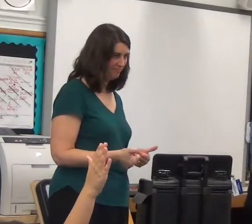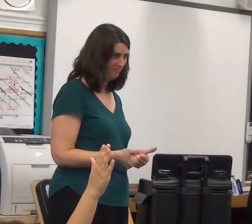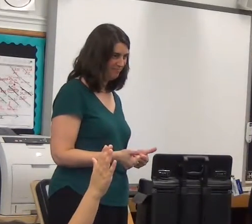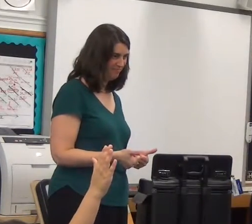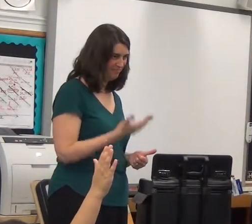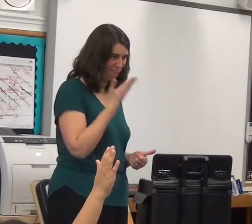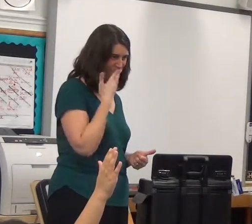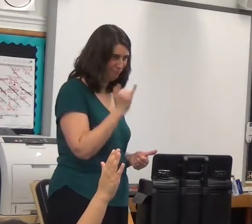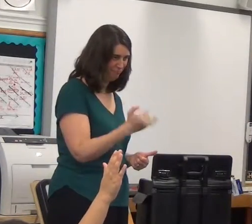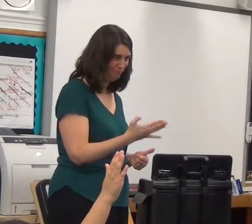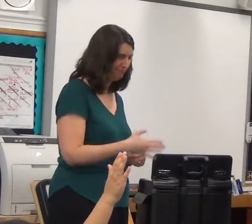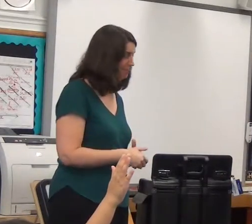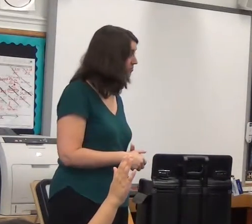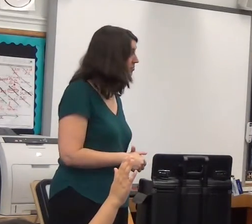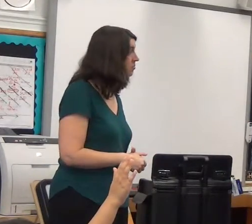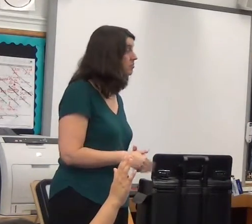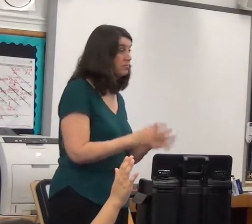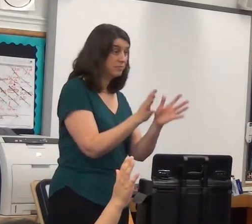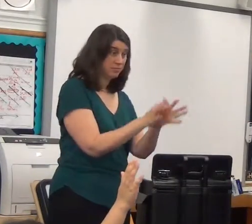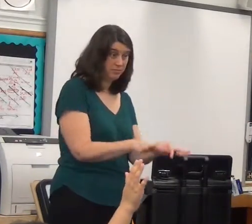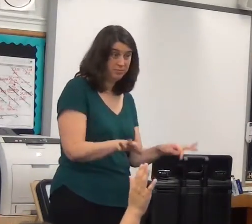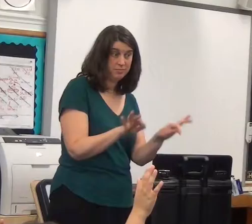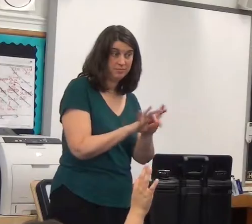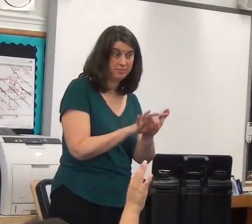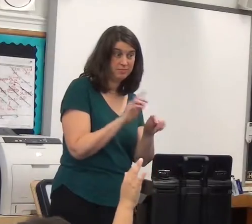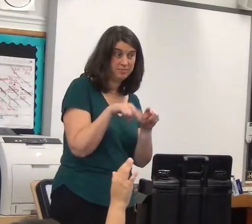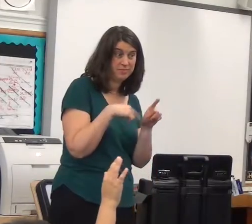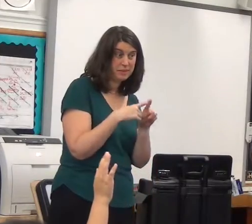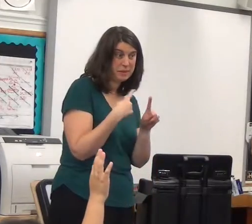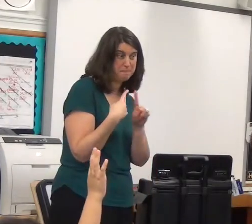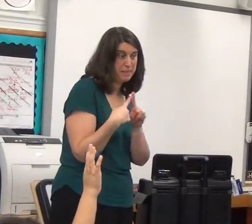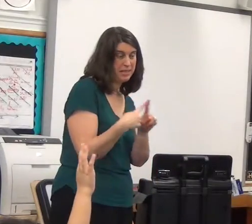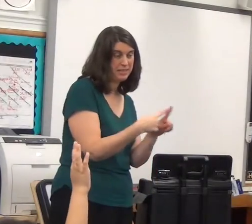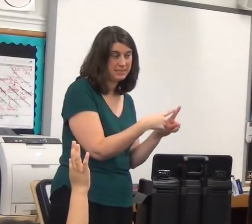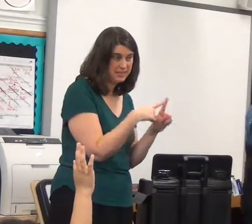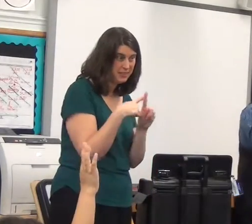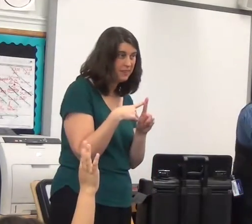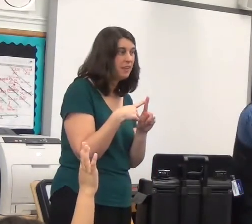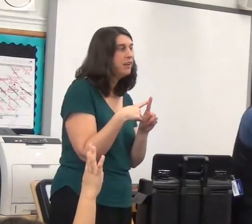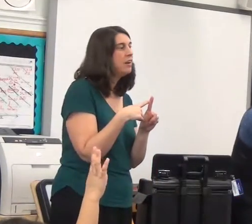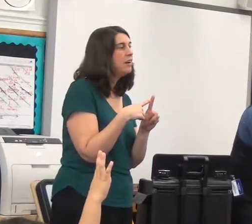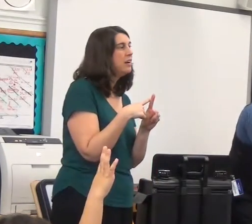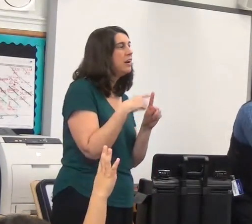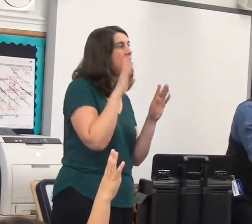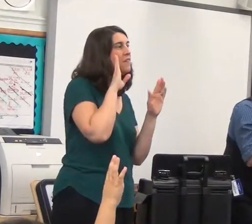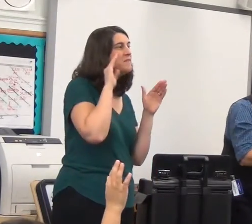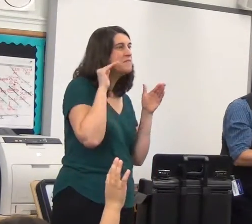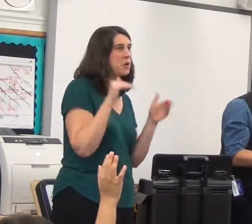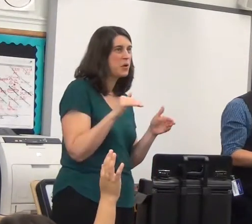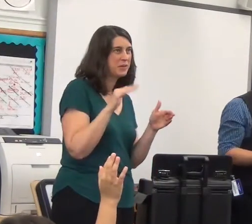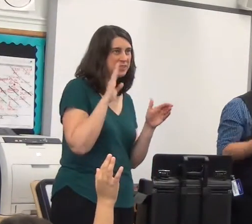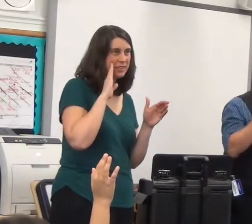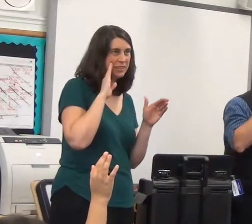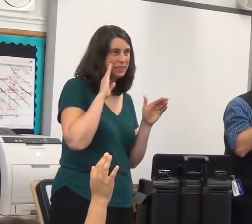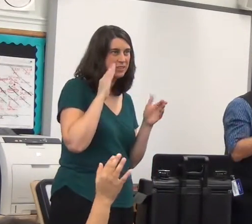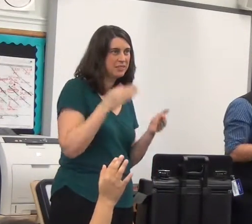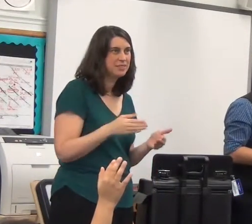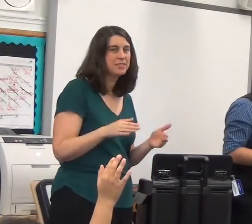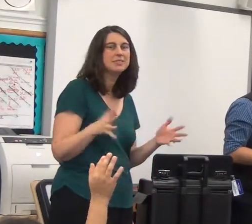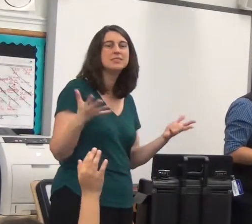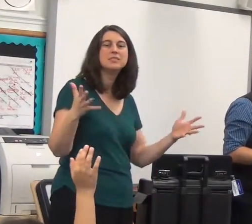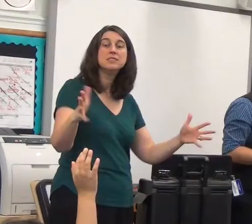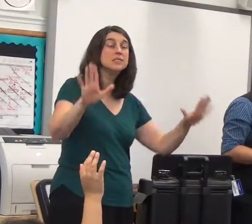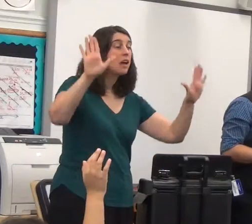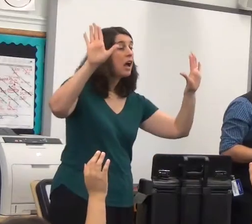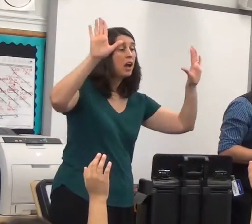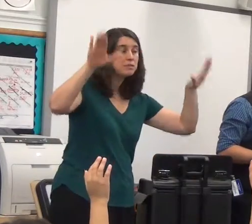And this is what is so important about positivity. It's about our focus, where we're focusing our